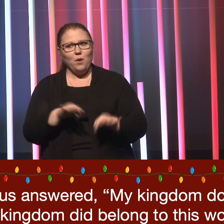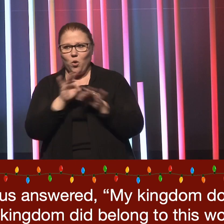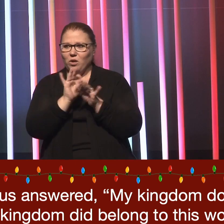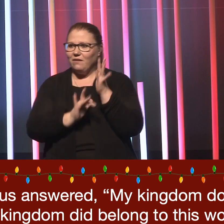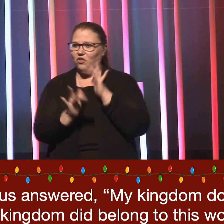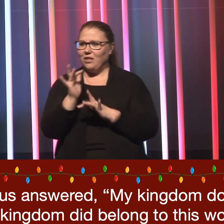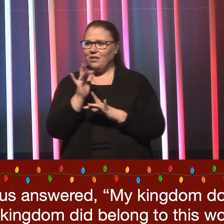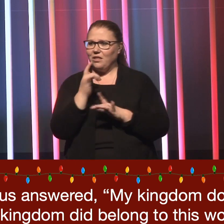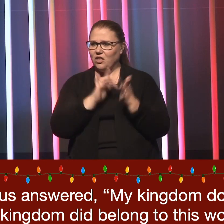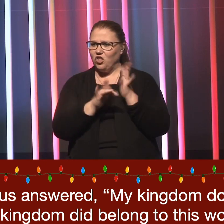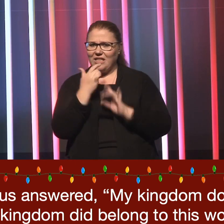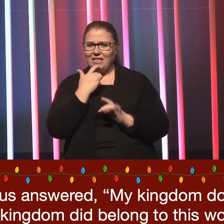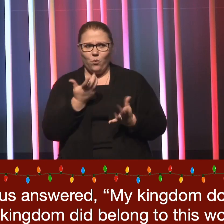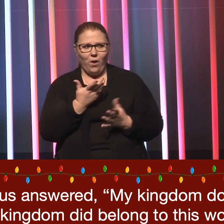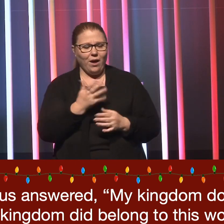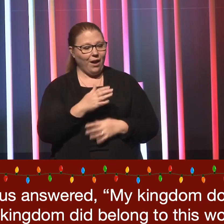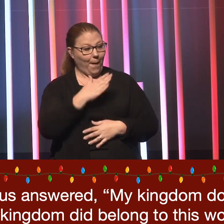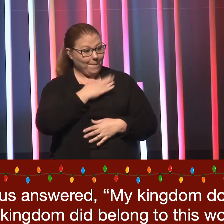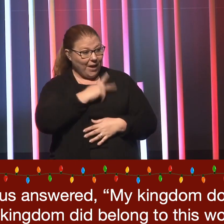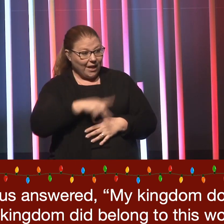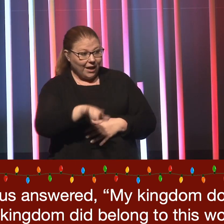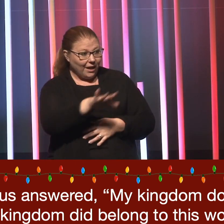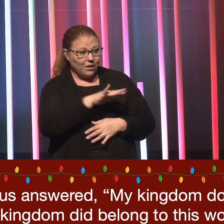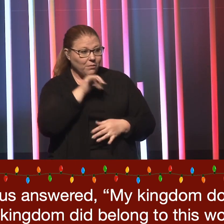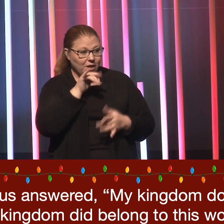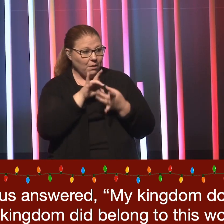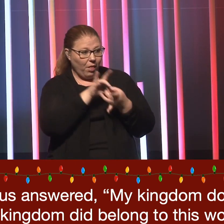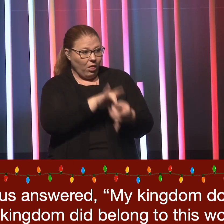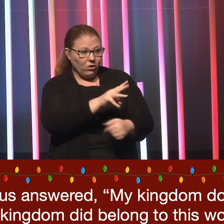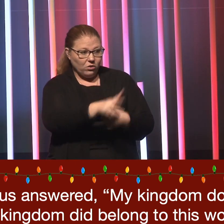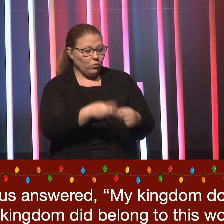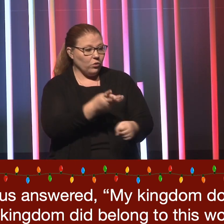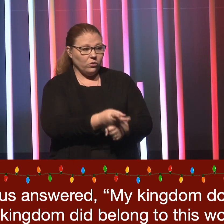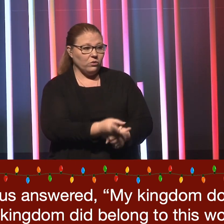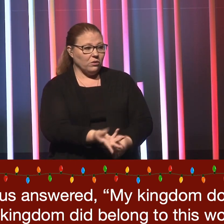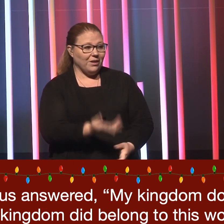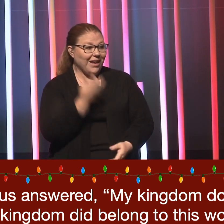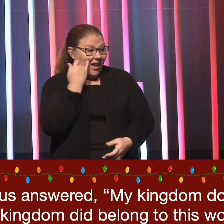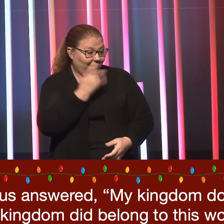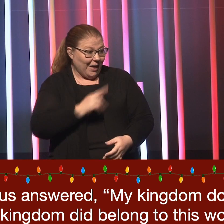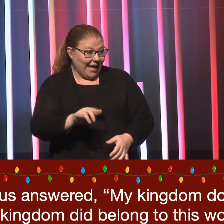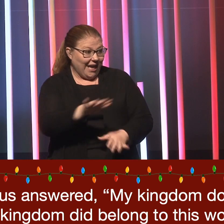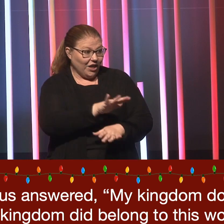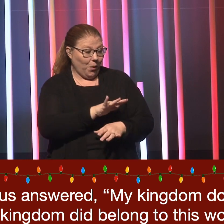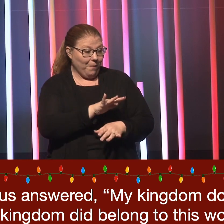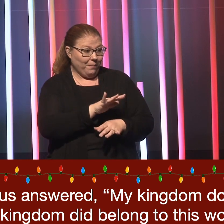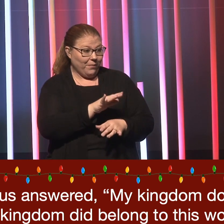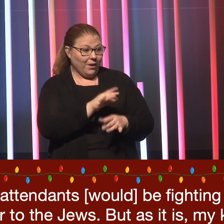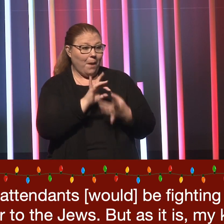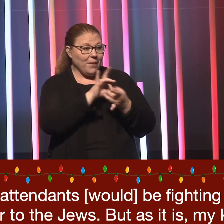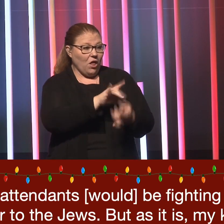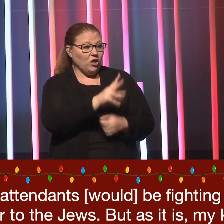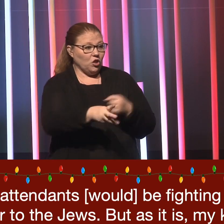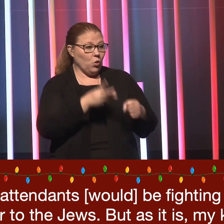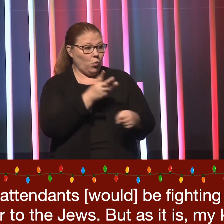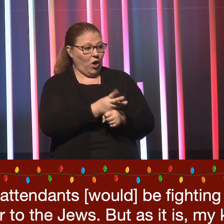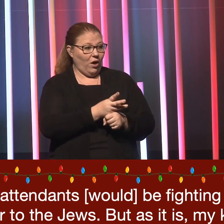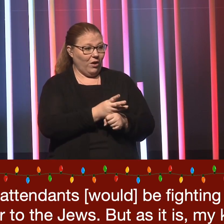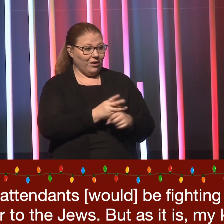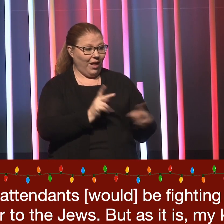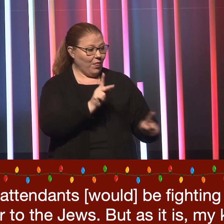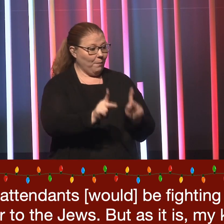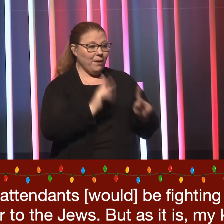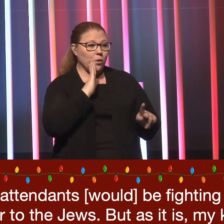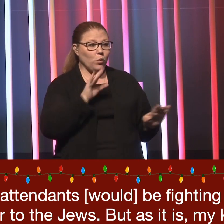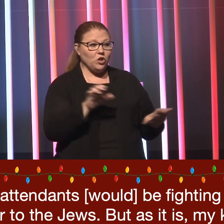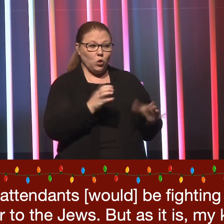say? My kingdom does not belong to this world. If my kingdom did belong to this world, my attendants would be doing